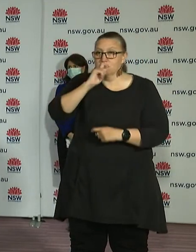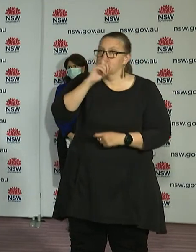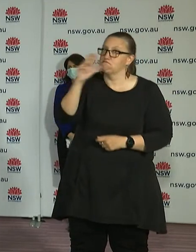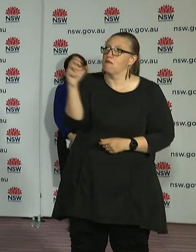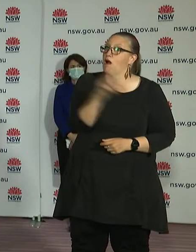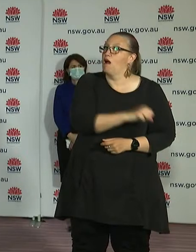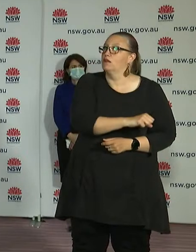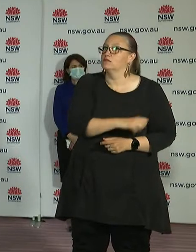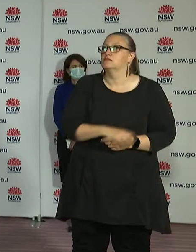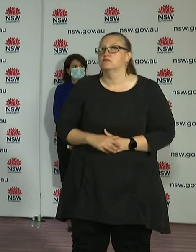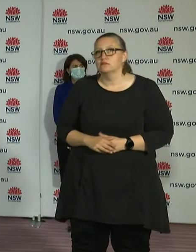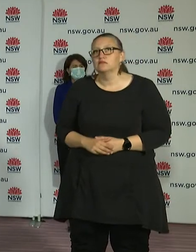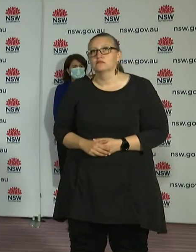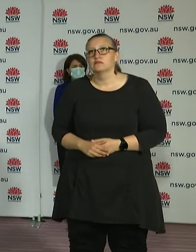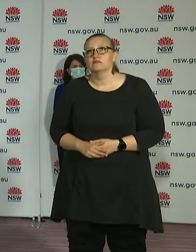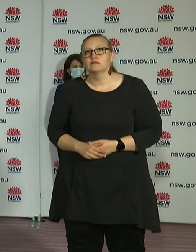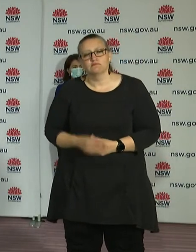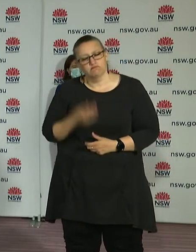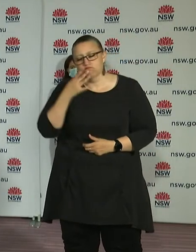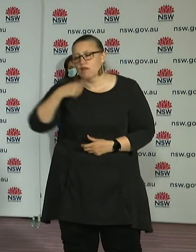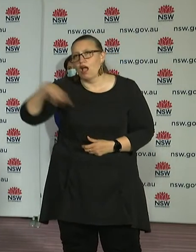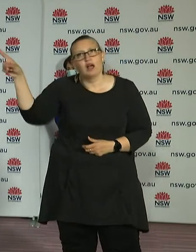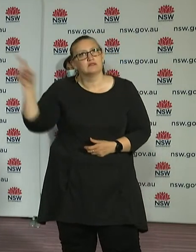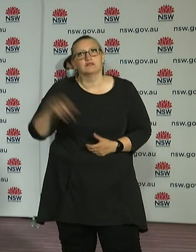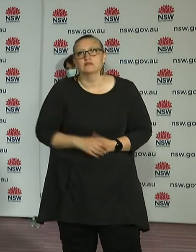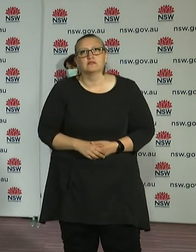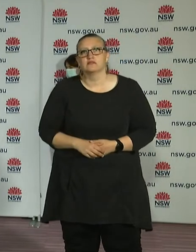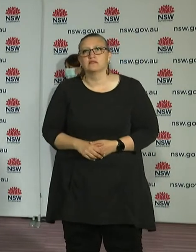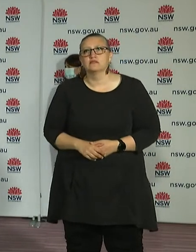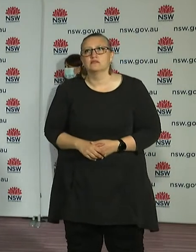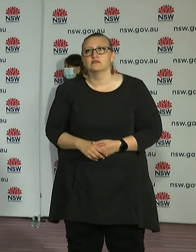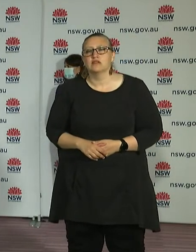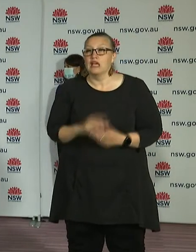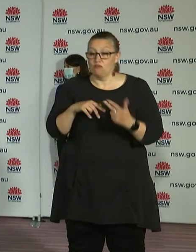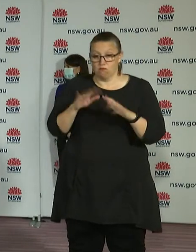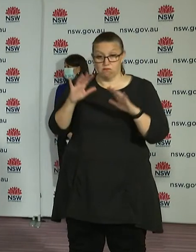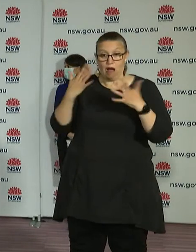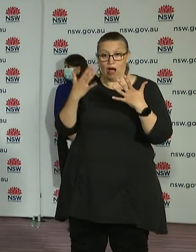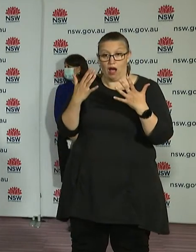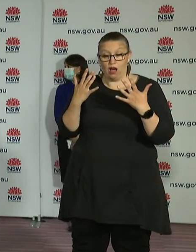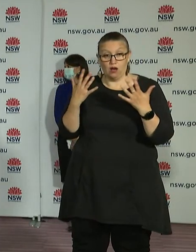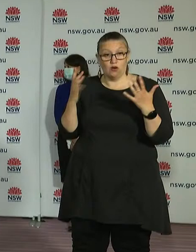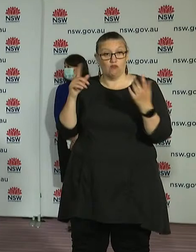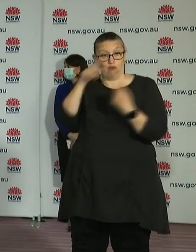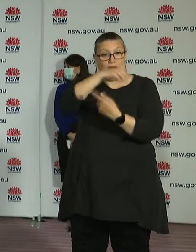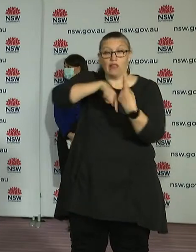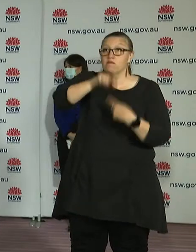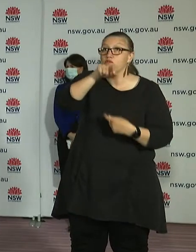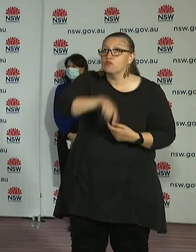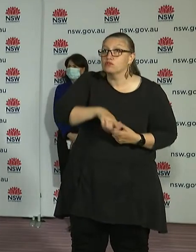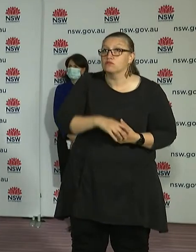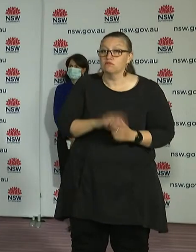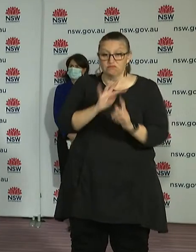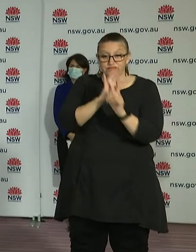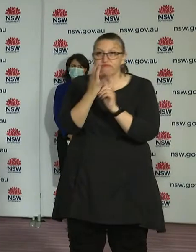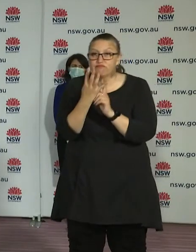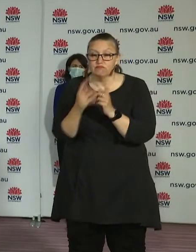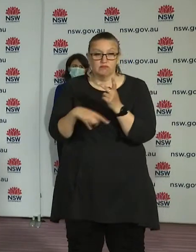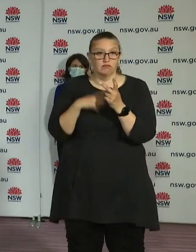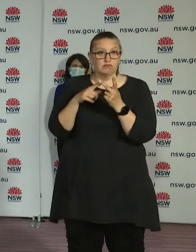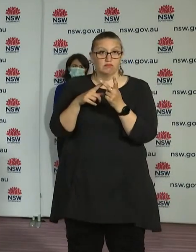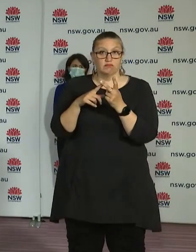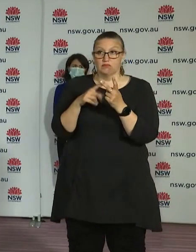to be getting tested for any symptoms, or if you've been anywhere near this particular person or any of the venues that have been highlighted down